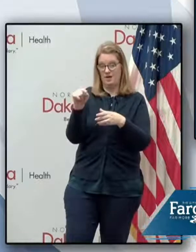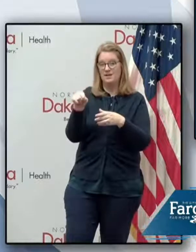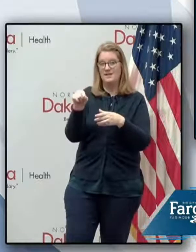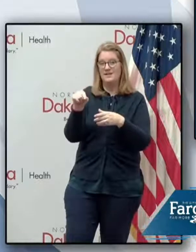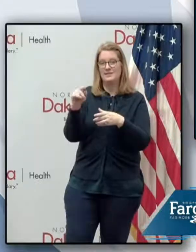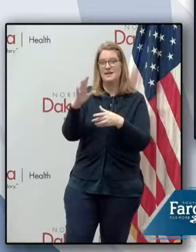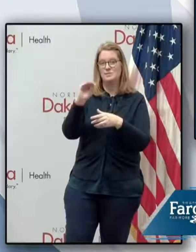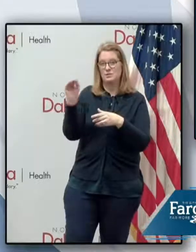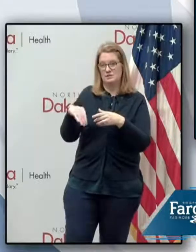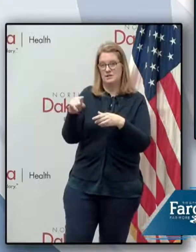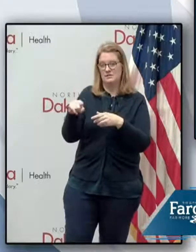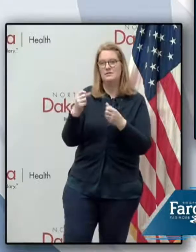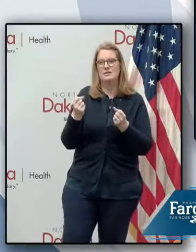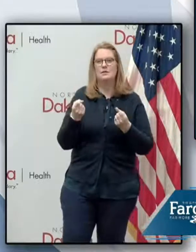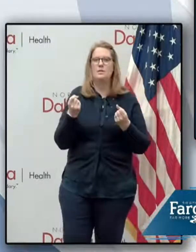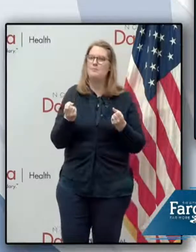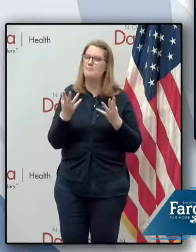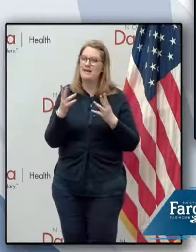have lived in double digits